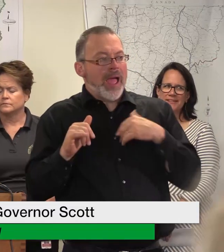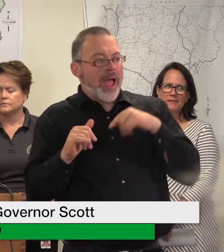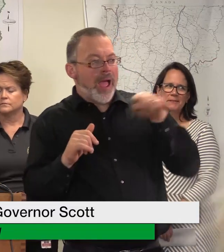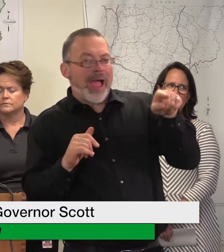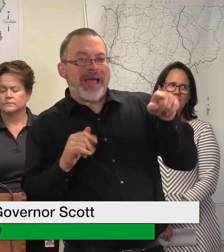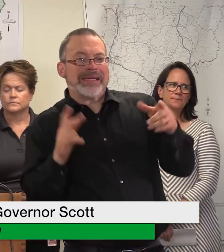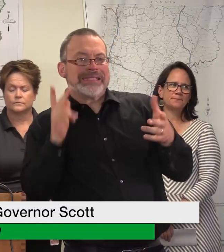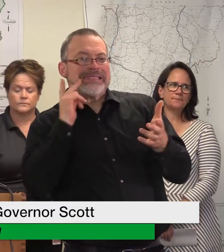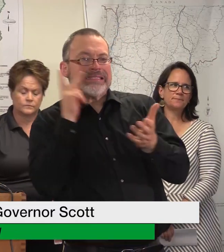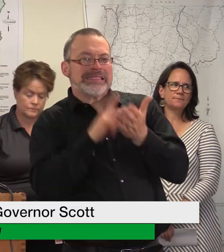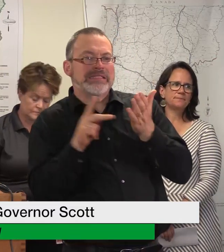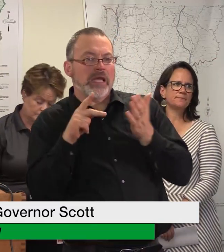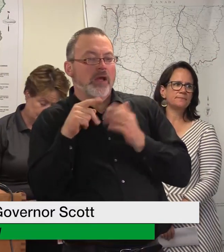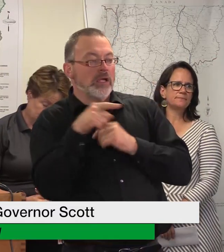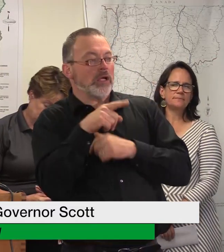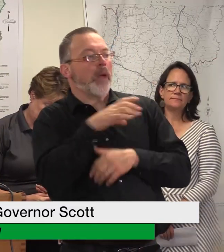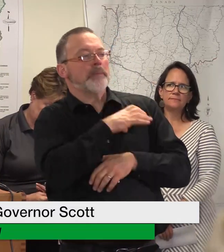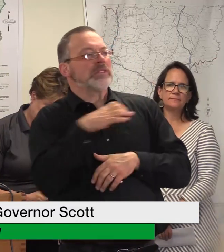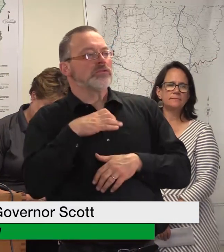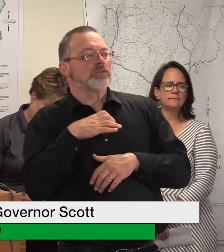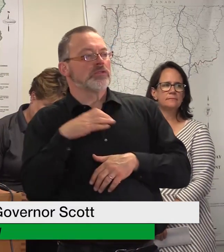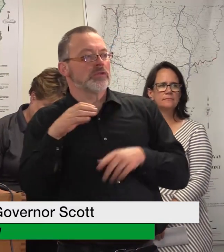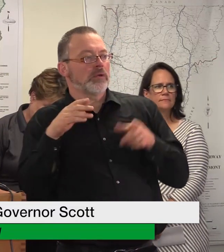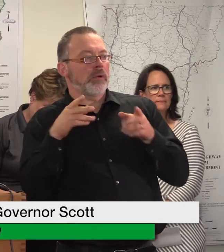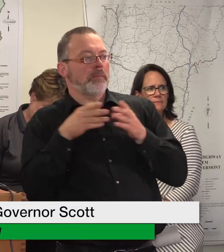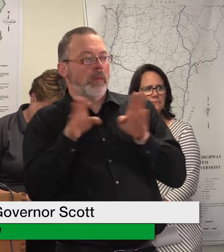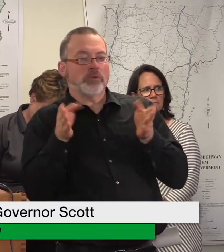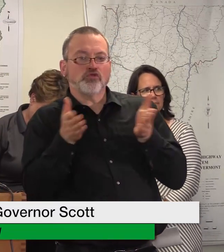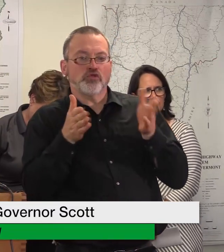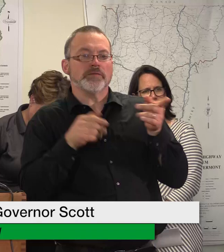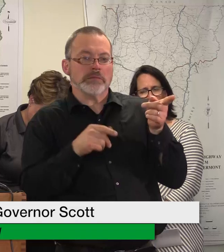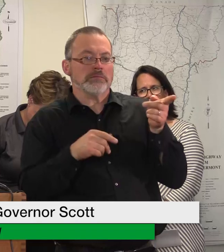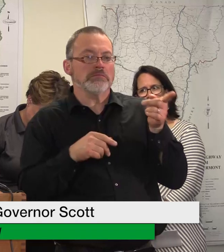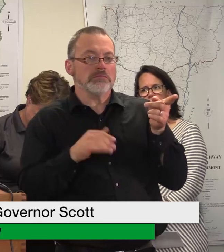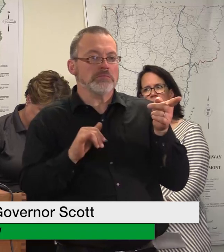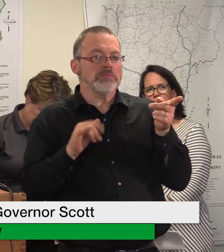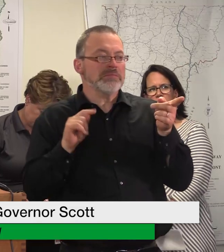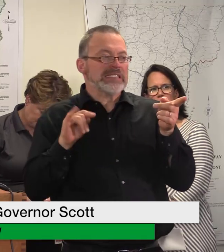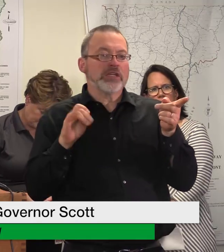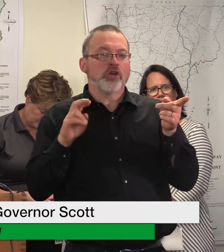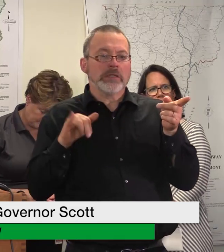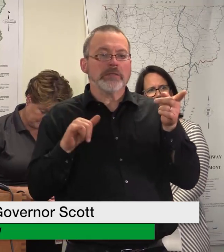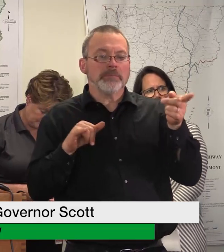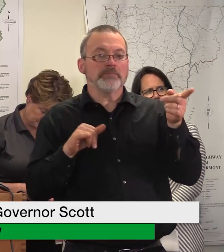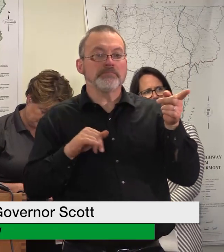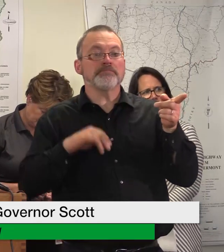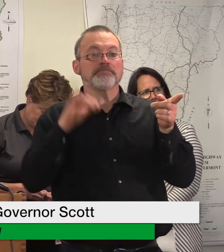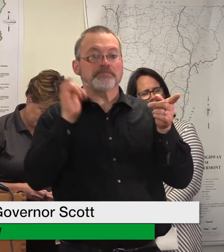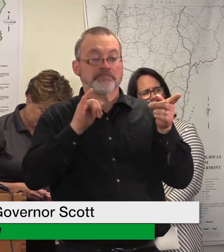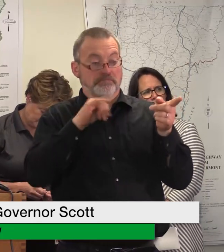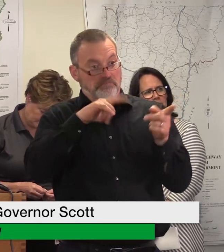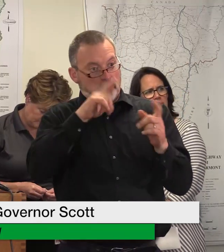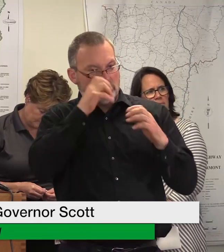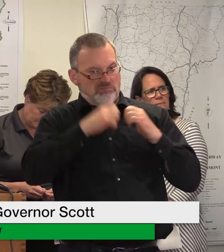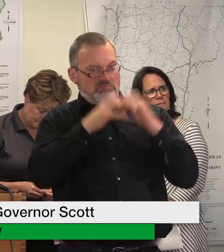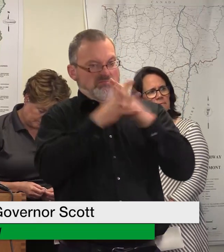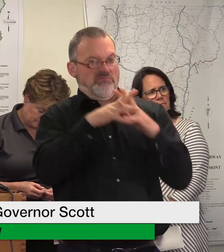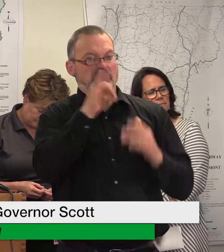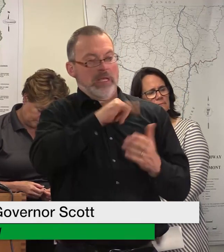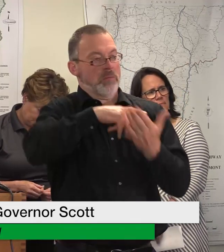Commissioner Tierney on that issue as well, because she's going to be implementing that program.